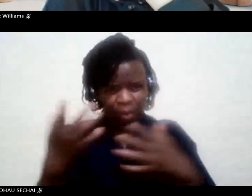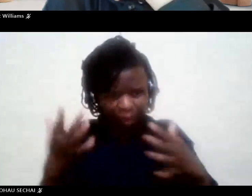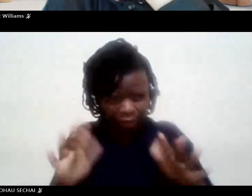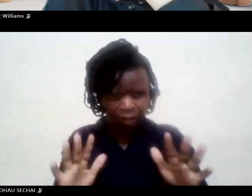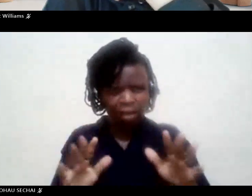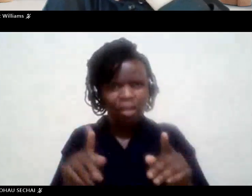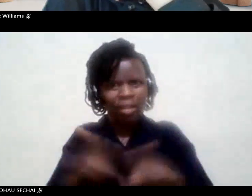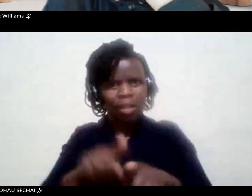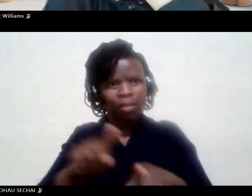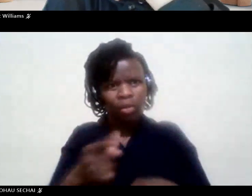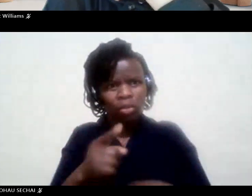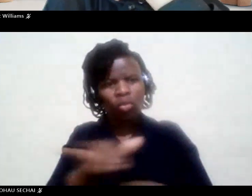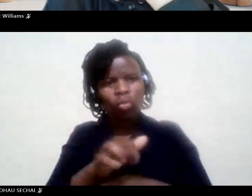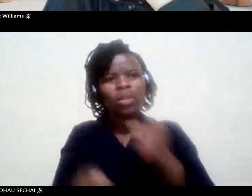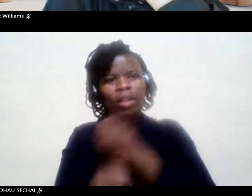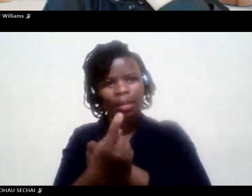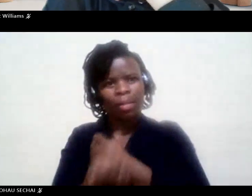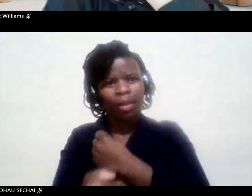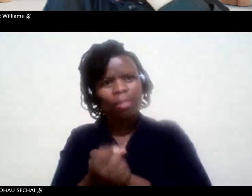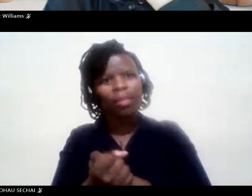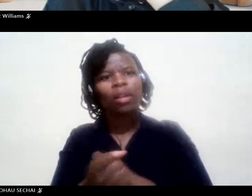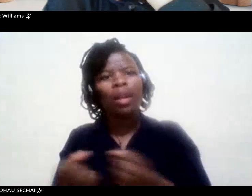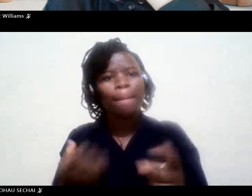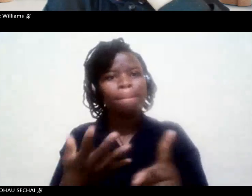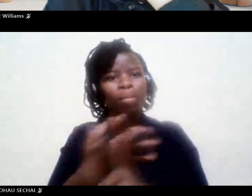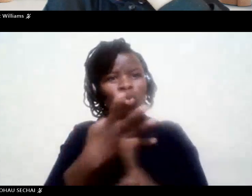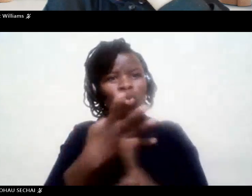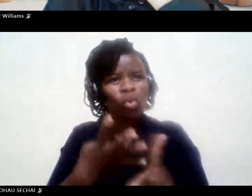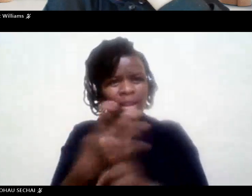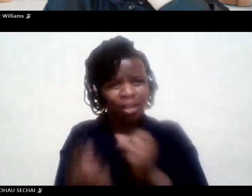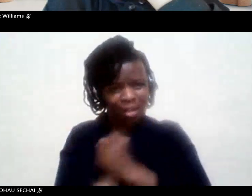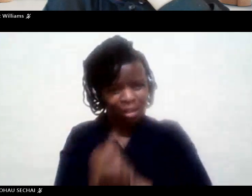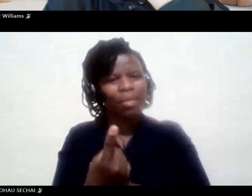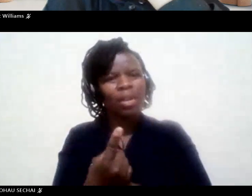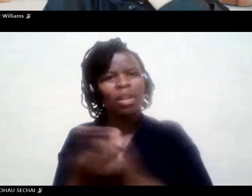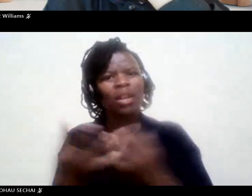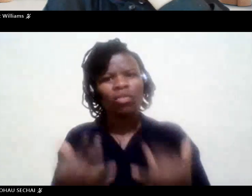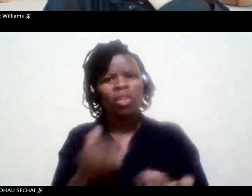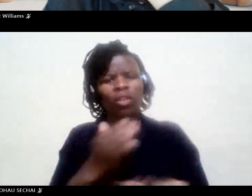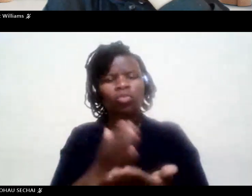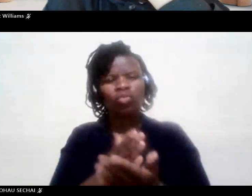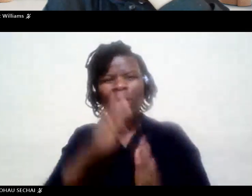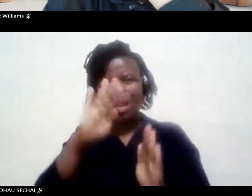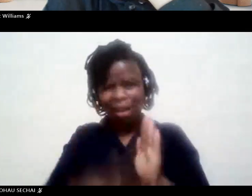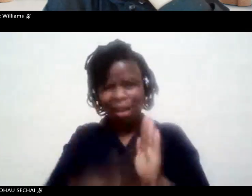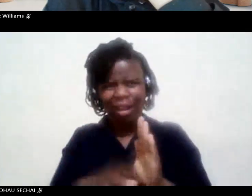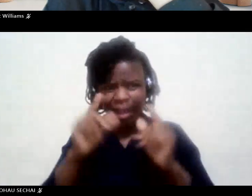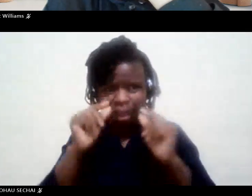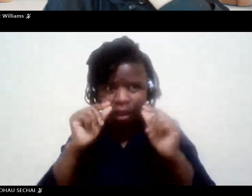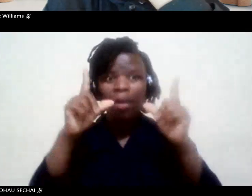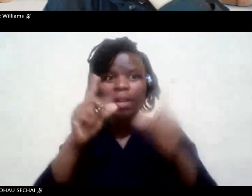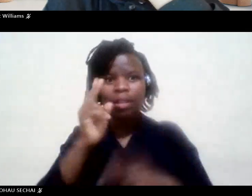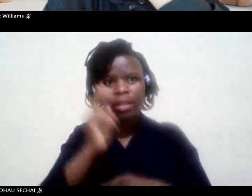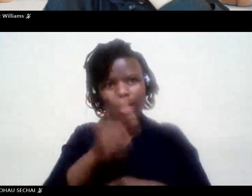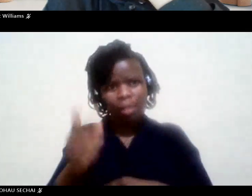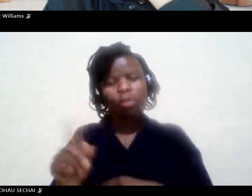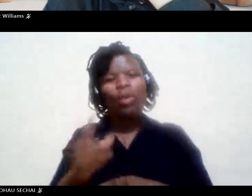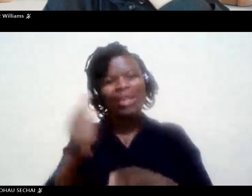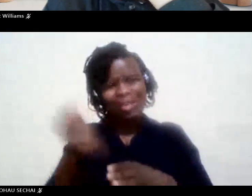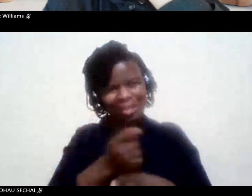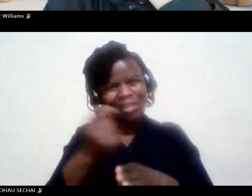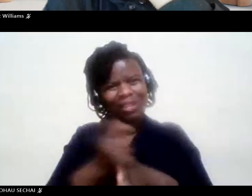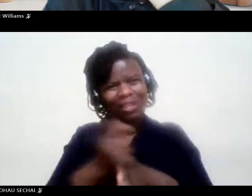bullying that happens during childhood. So part of it is lack of awareness, but the other part is also training. How do we